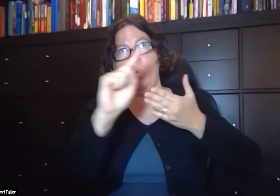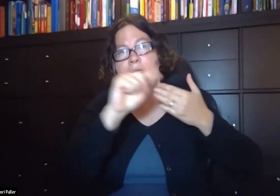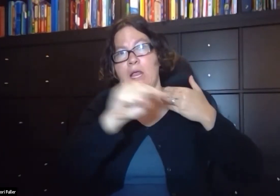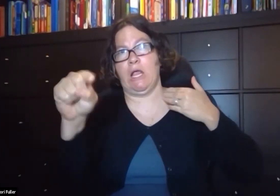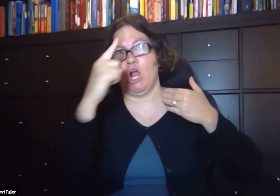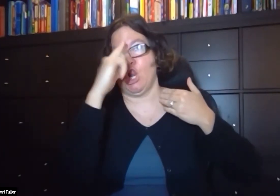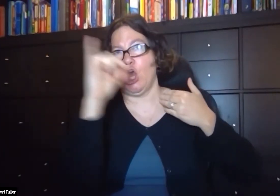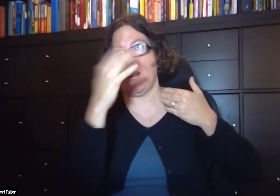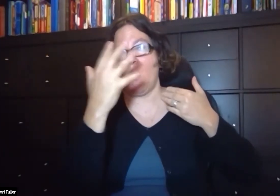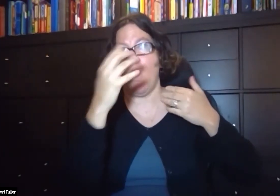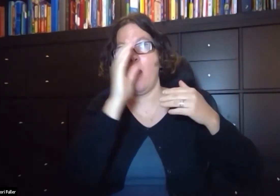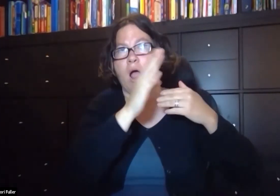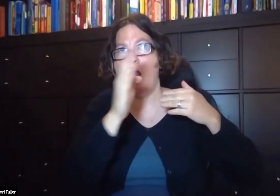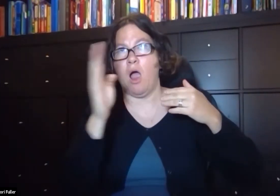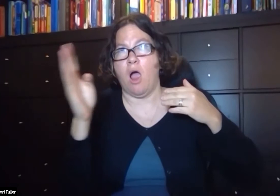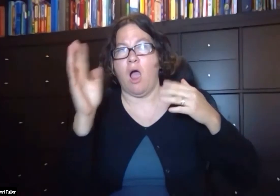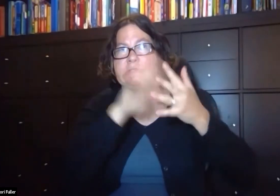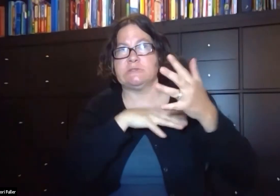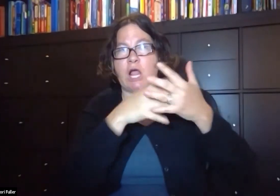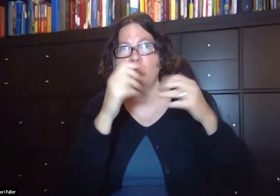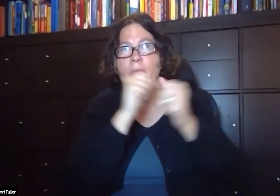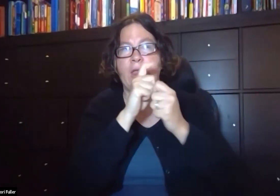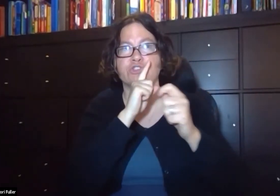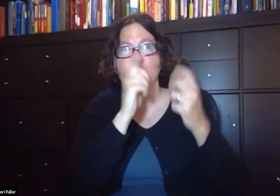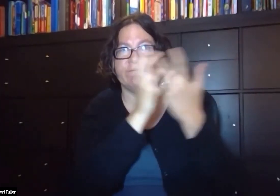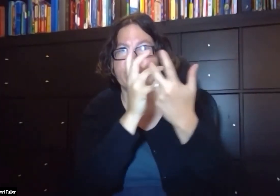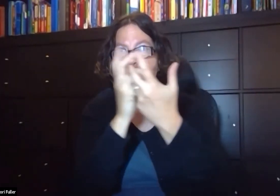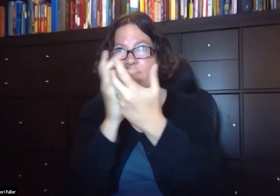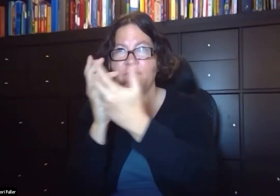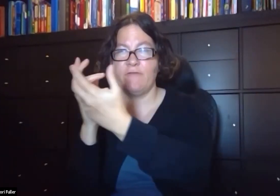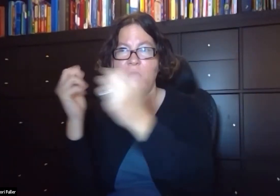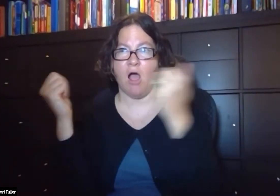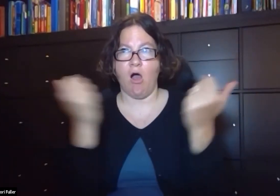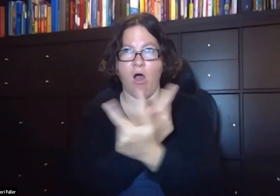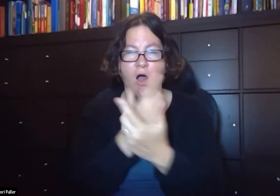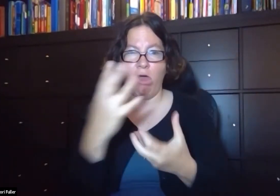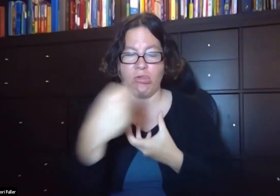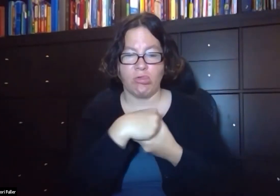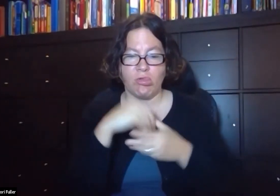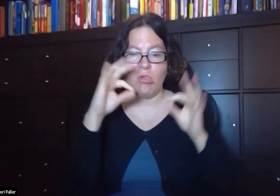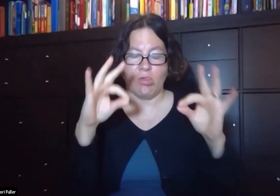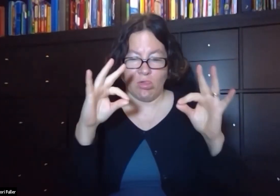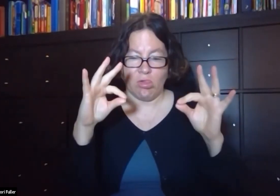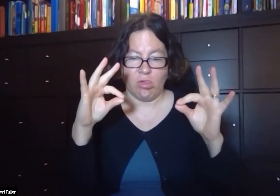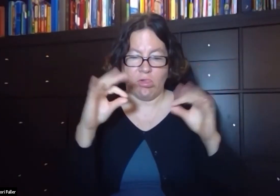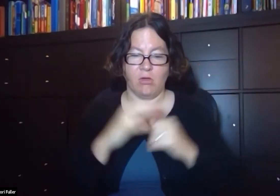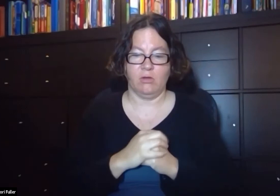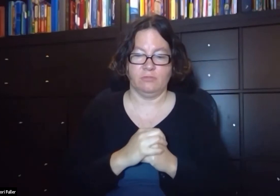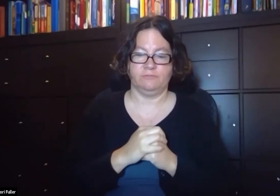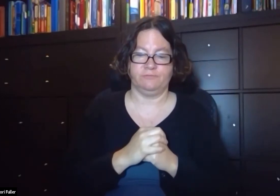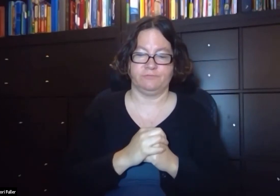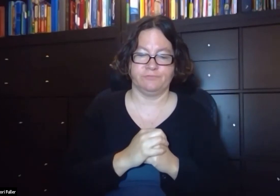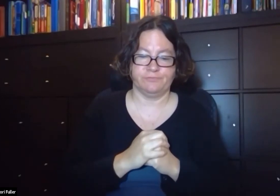go shopping. I had to take care of the chores in the home and making sure that all of our schedules